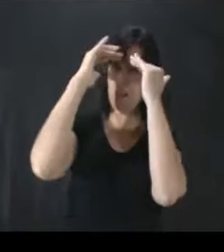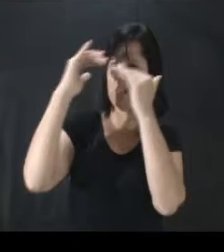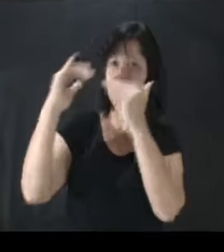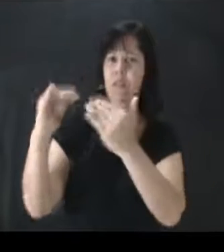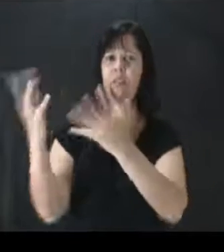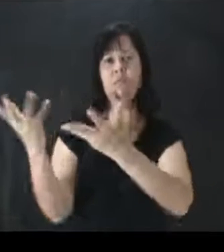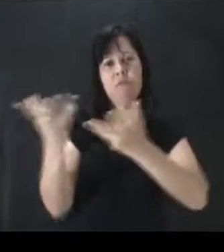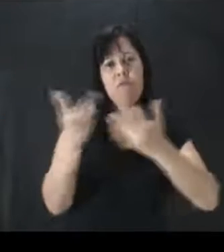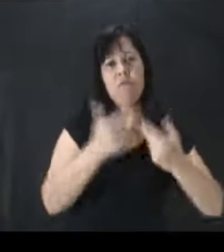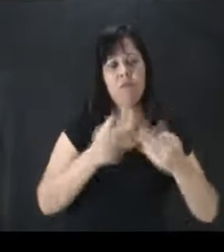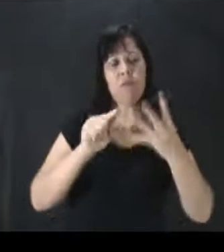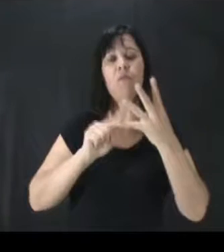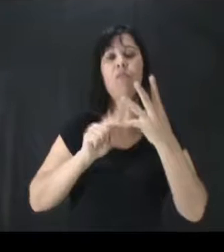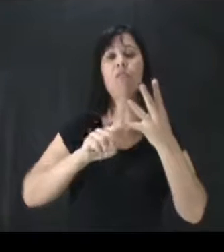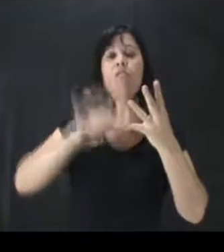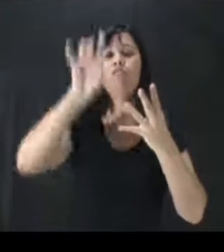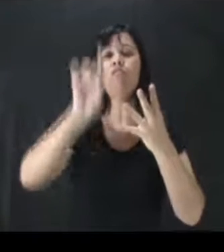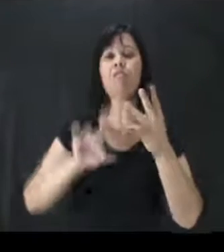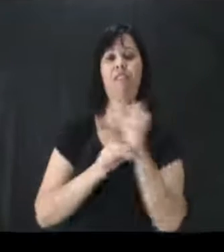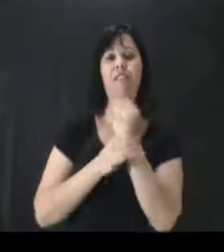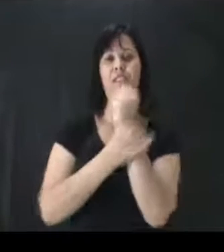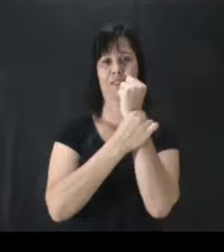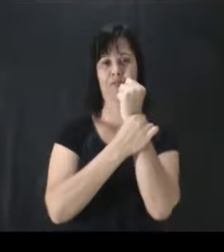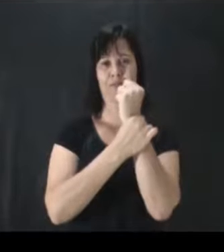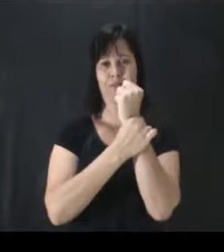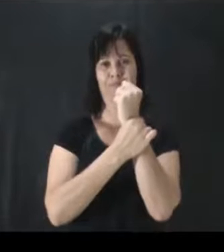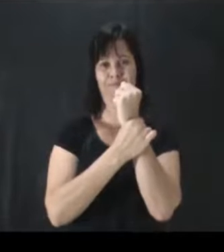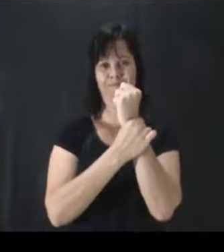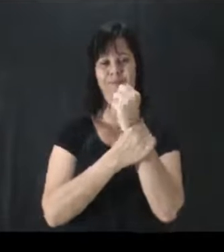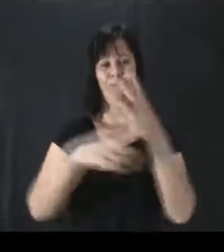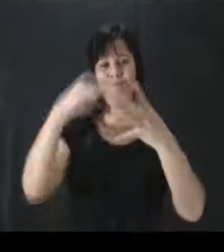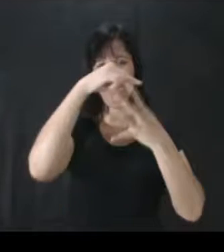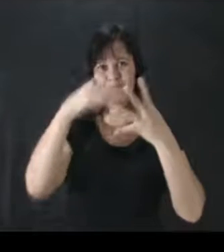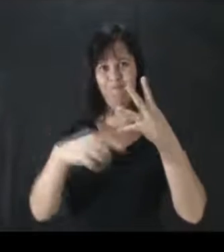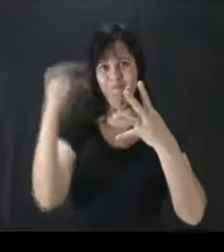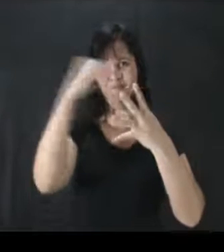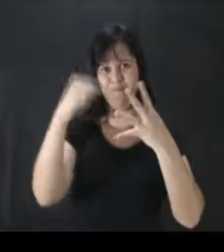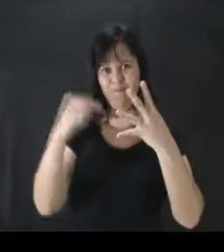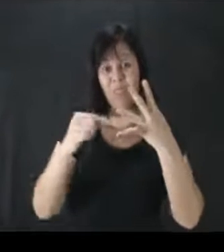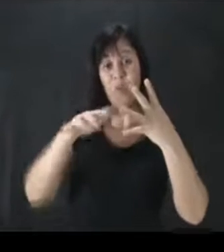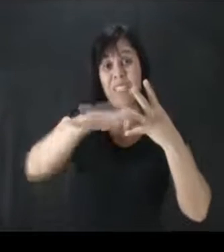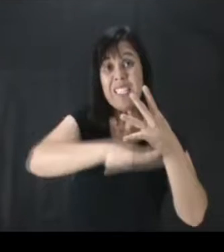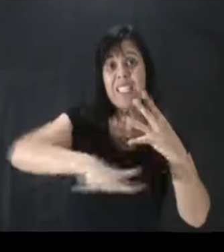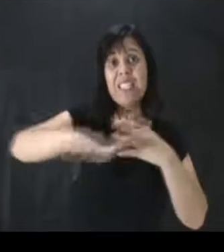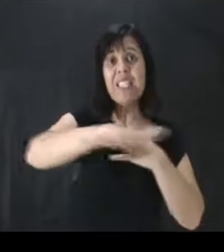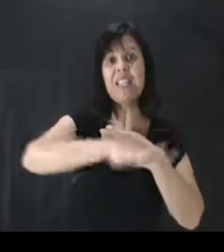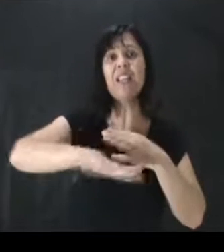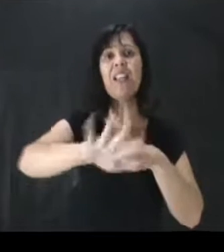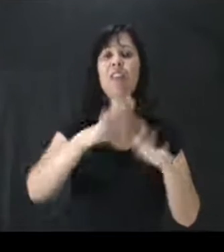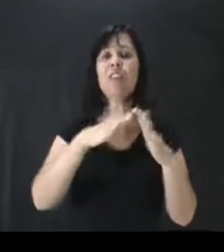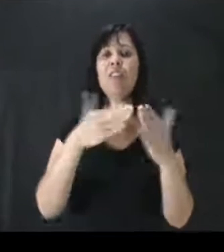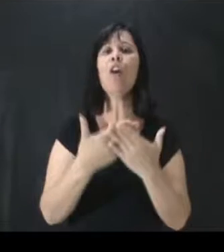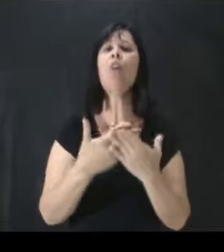respect, welcoming, acceptance, and to guarantee his rights. So in this scenario, we can use